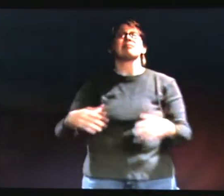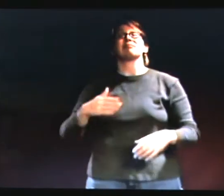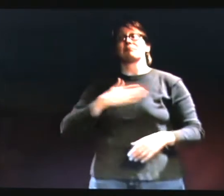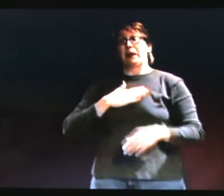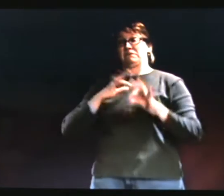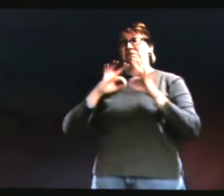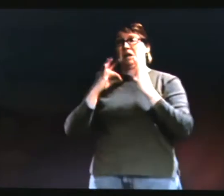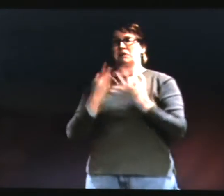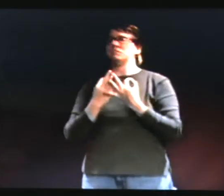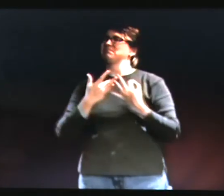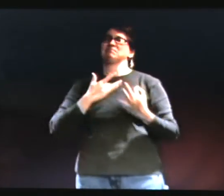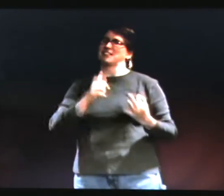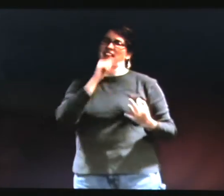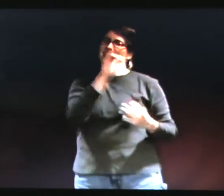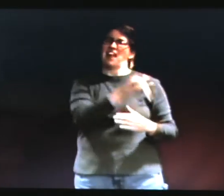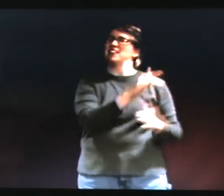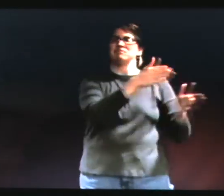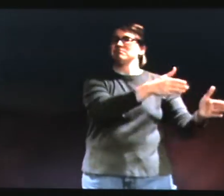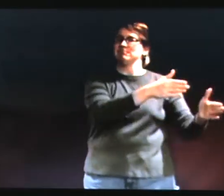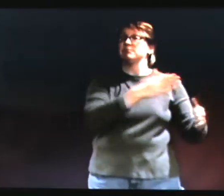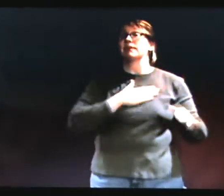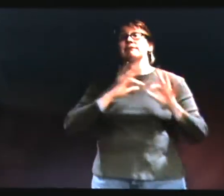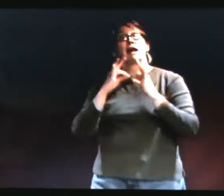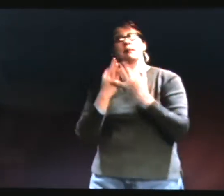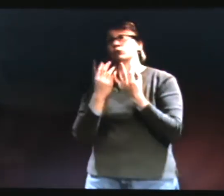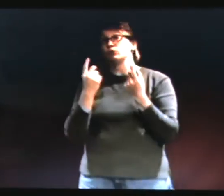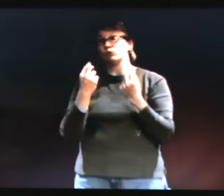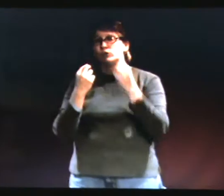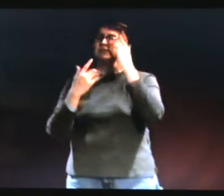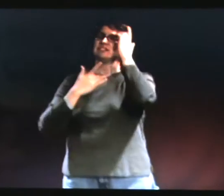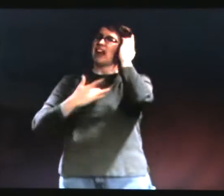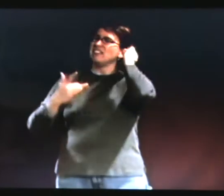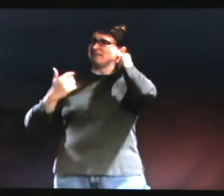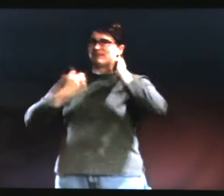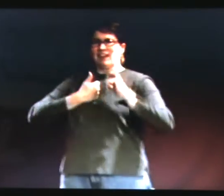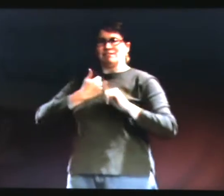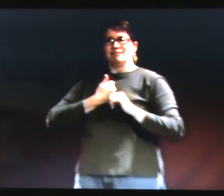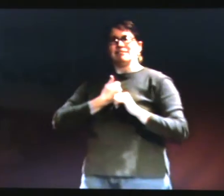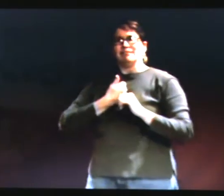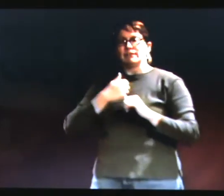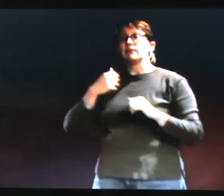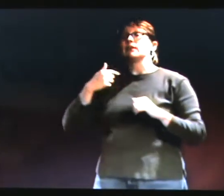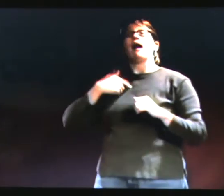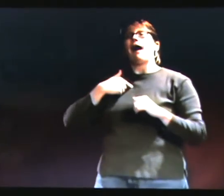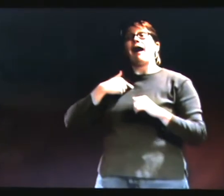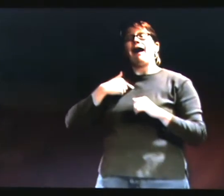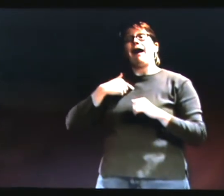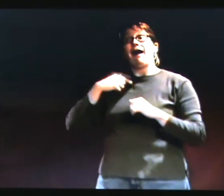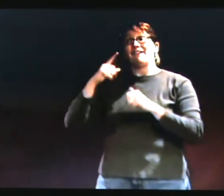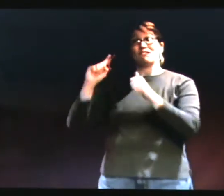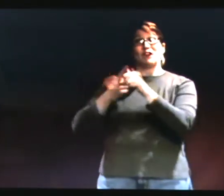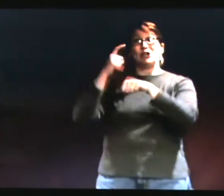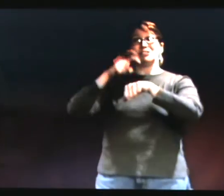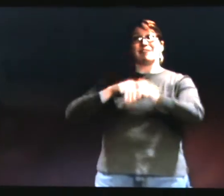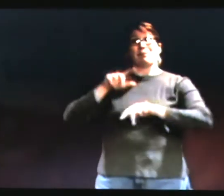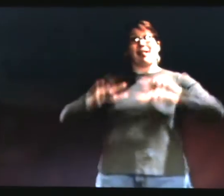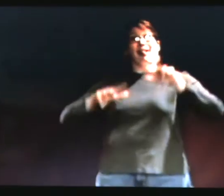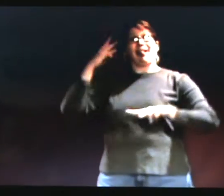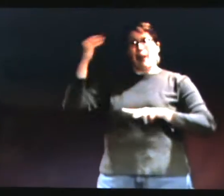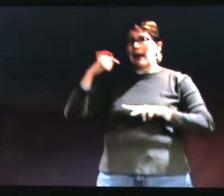it's expensive. My family doesn't do that. My family does it ourselves. The first time